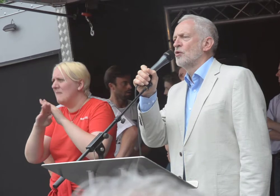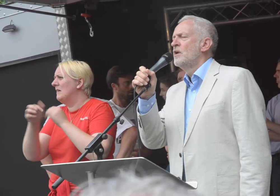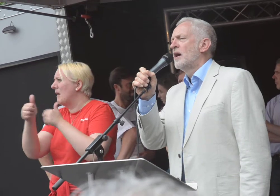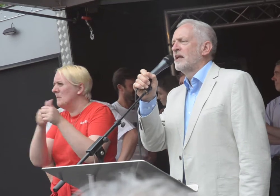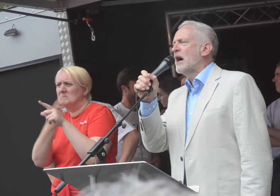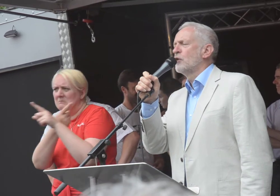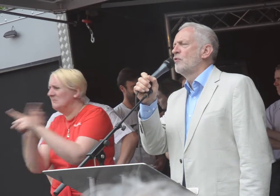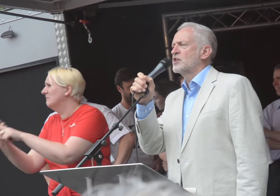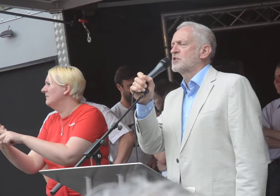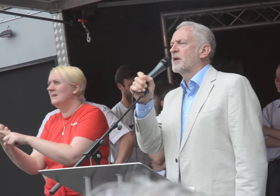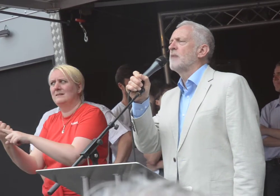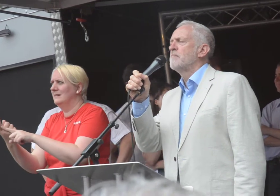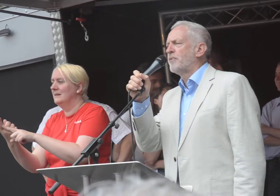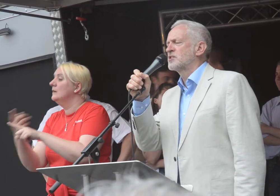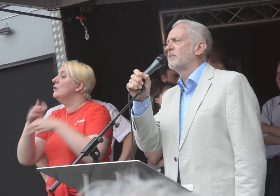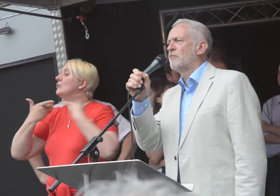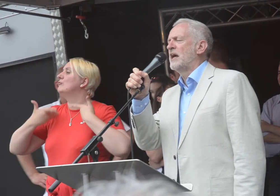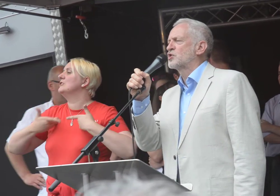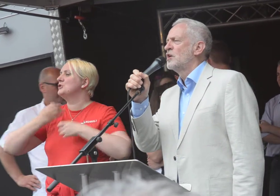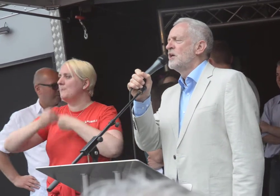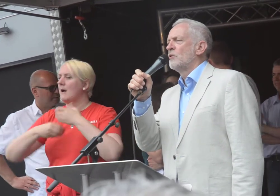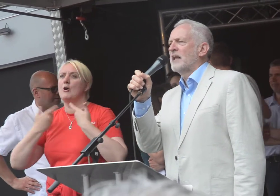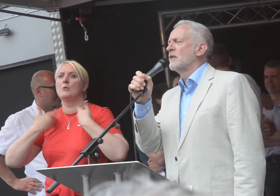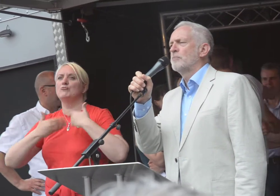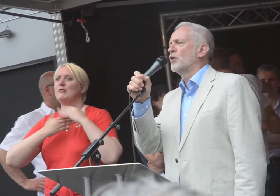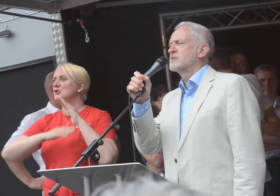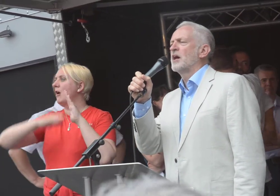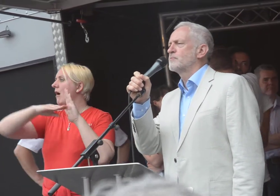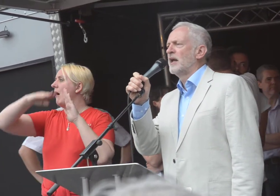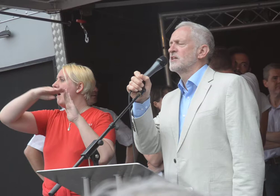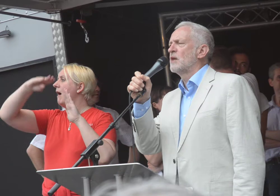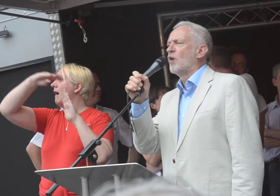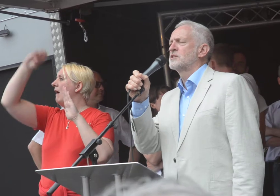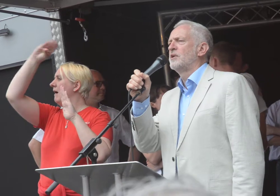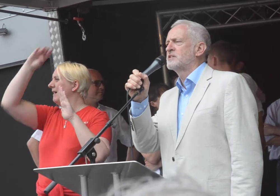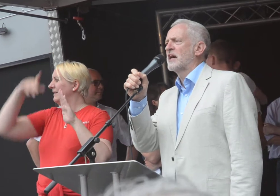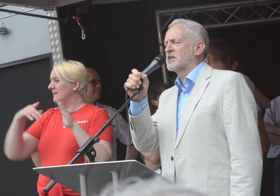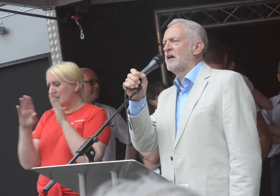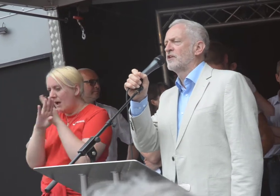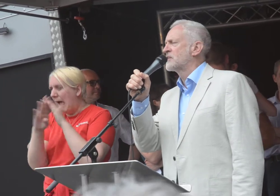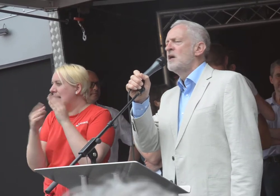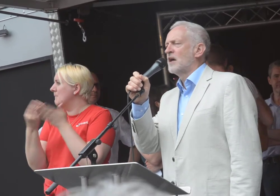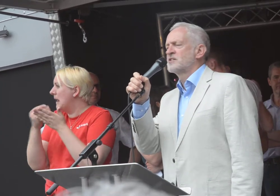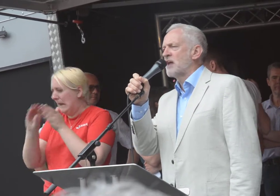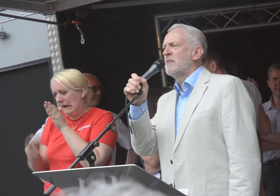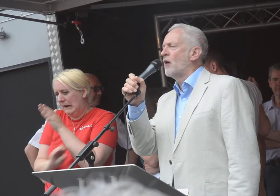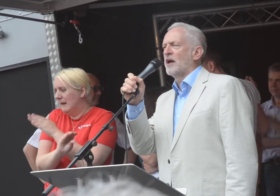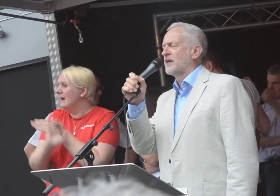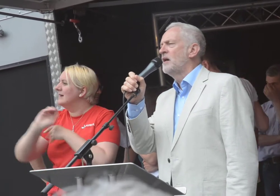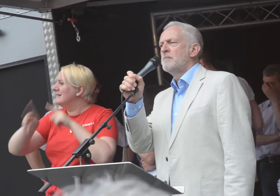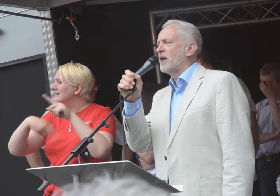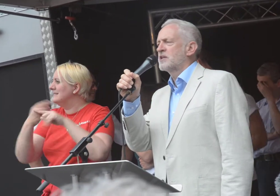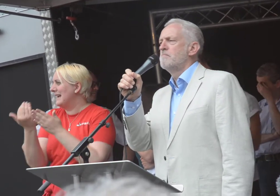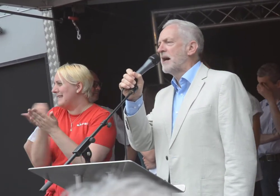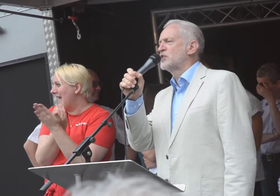That you allow the rich to become impossibly rich, you allow them to put as much money as they want to in tax havens, and somehow or